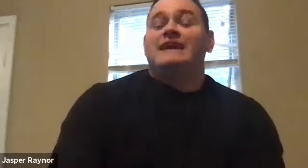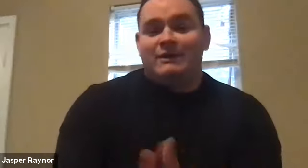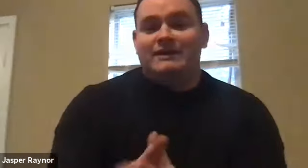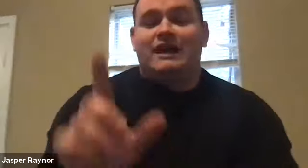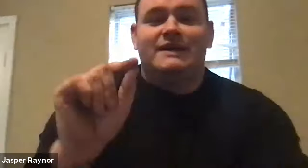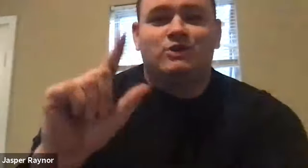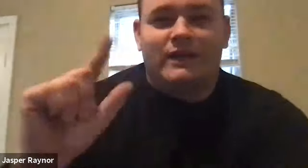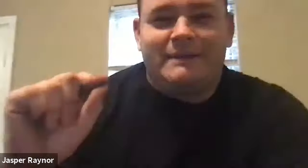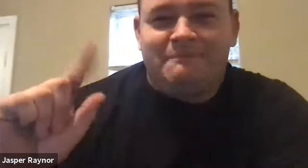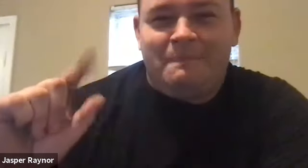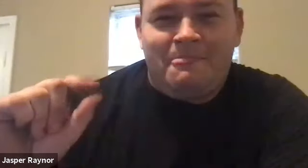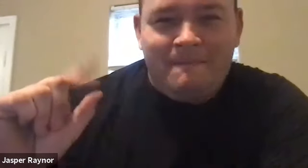Anyway, in 20.